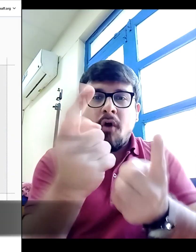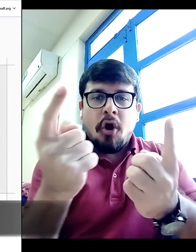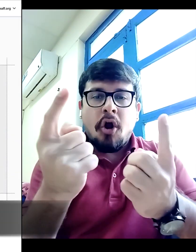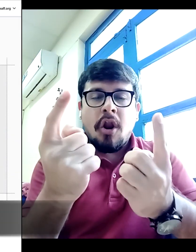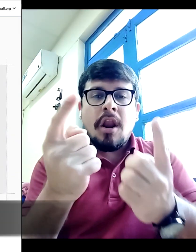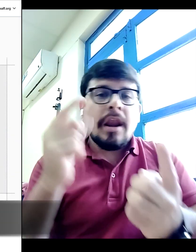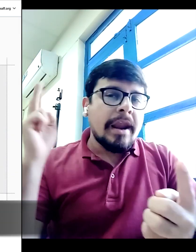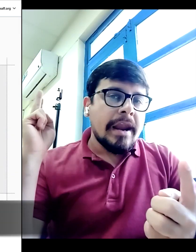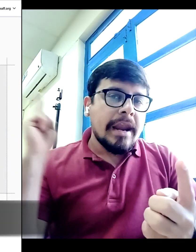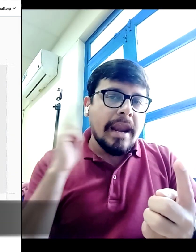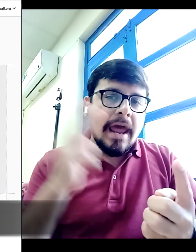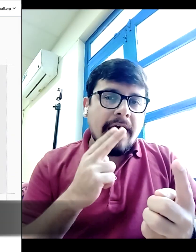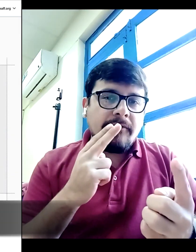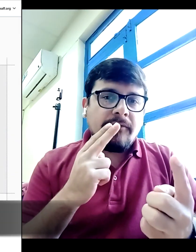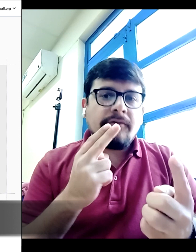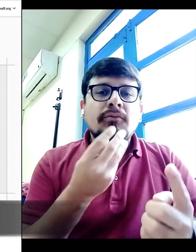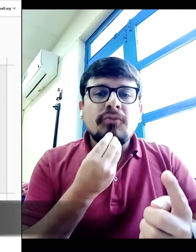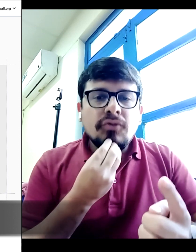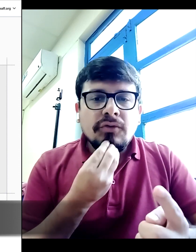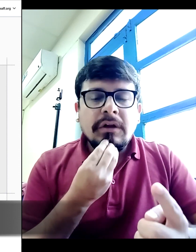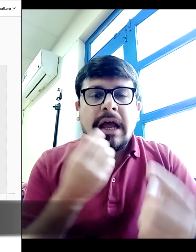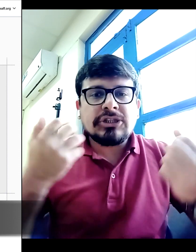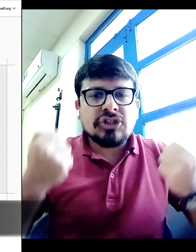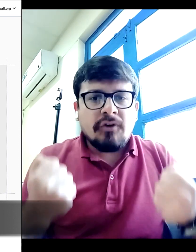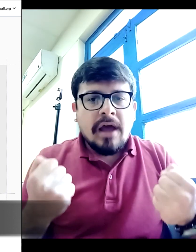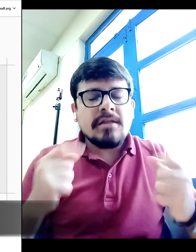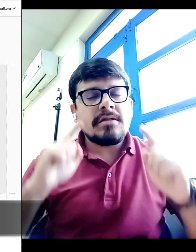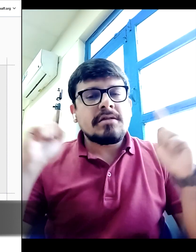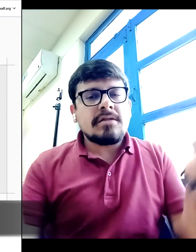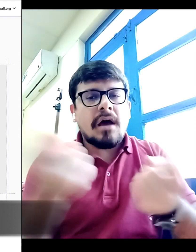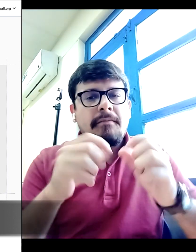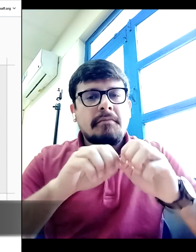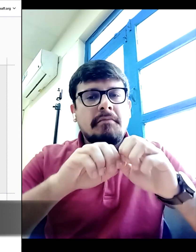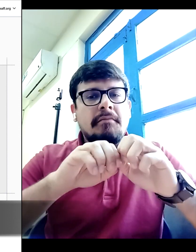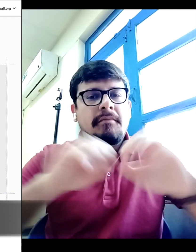So in this logo, I have a friendly deaf game,